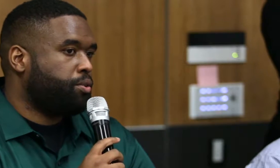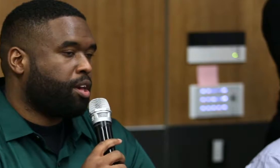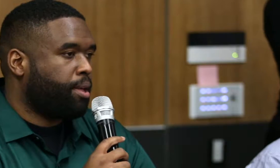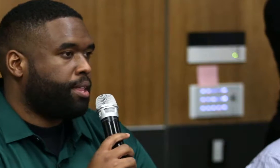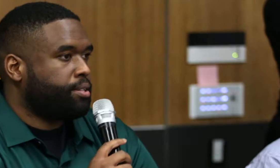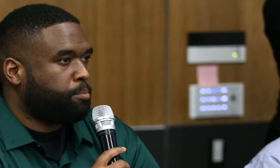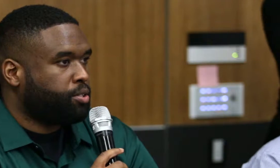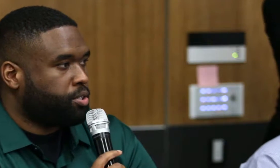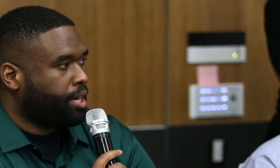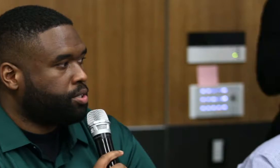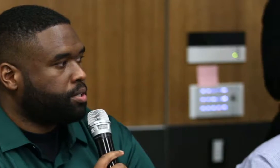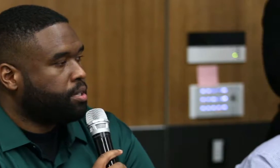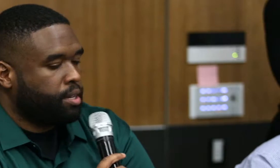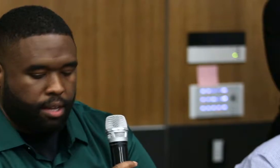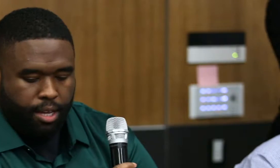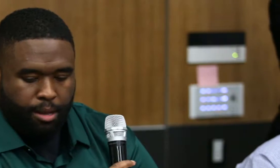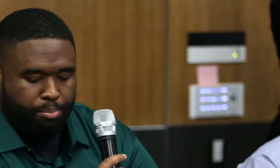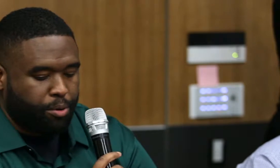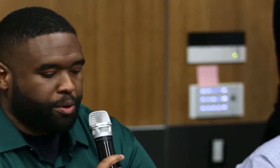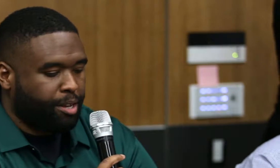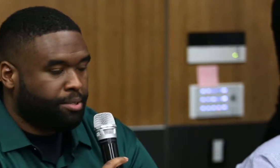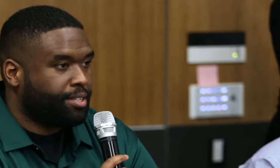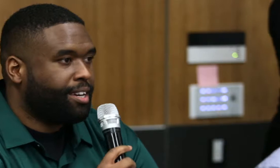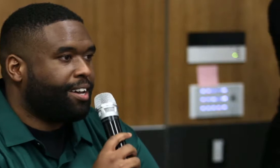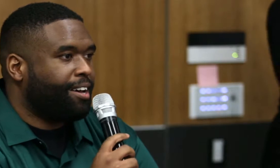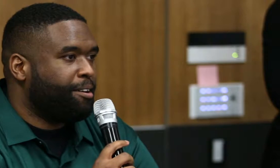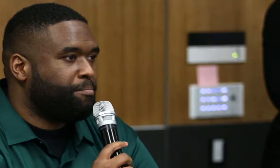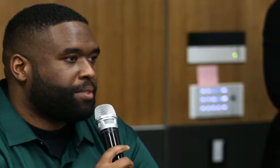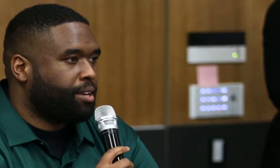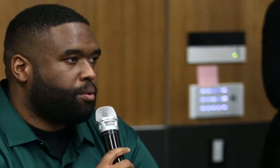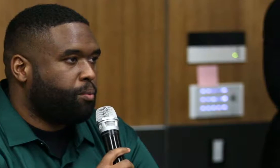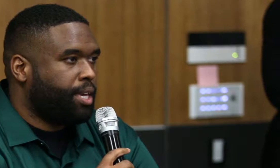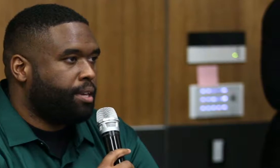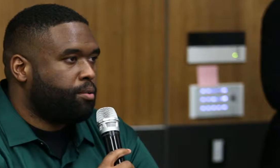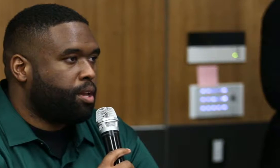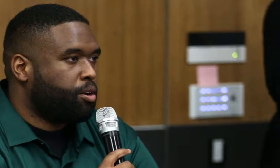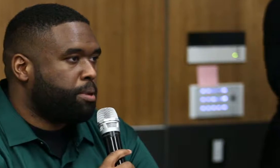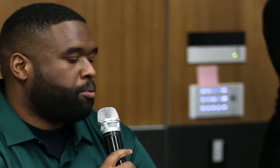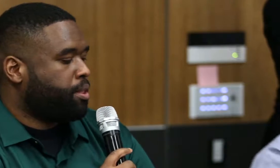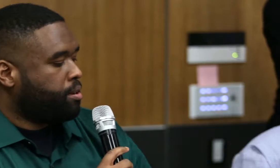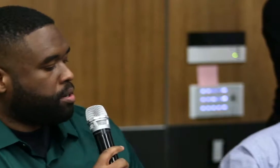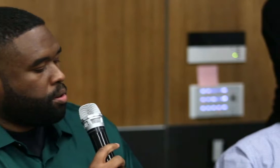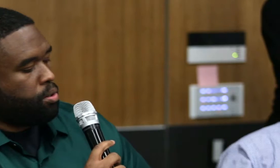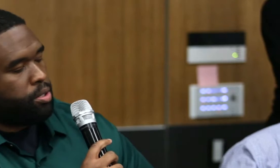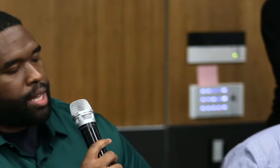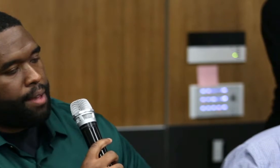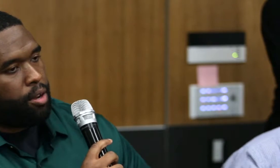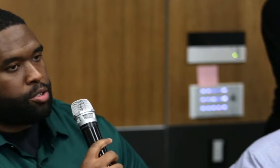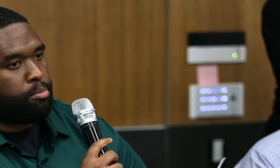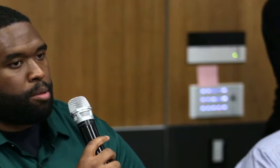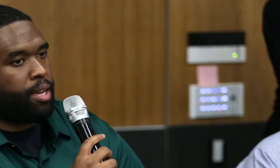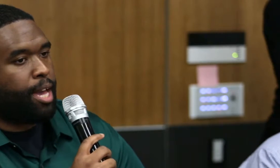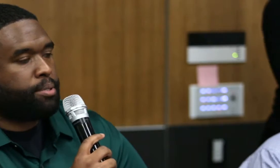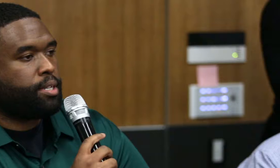transitional age youth coming out of the special education programs, we are people that are older that